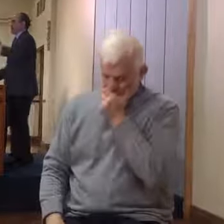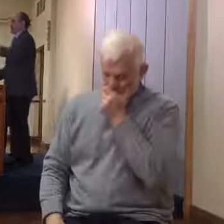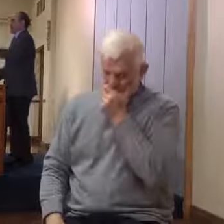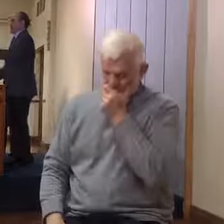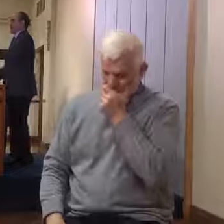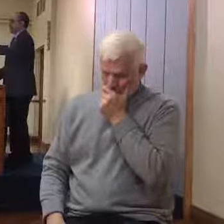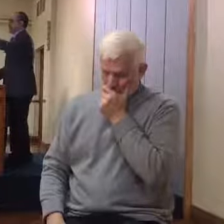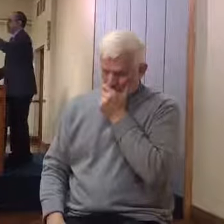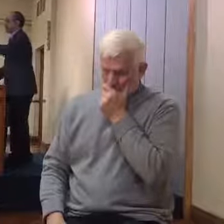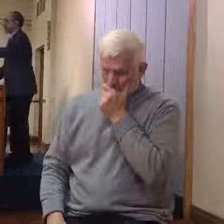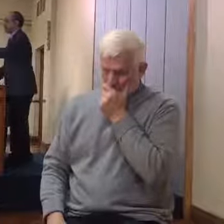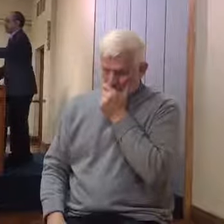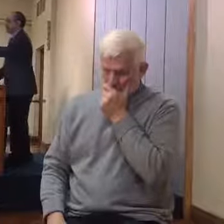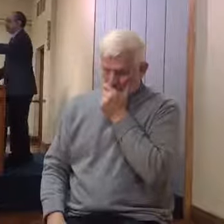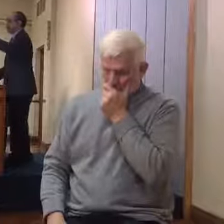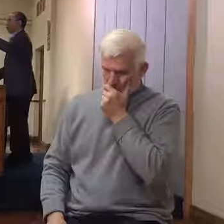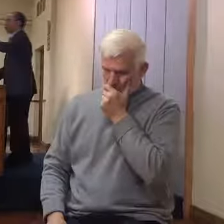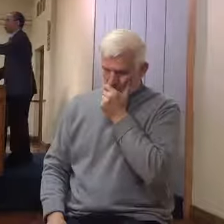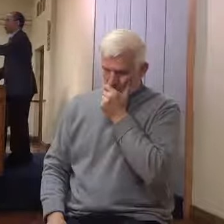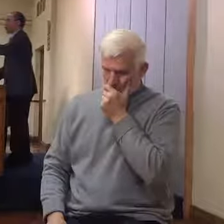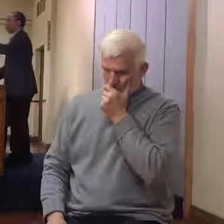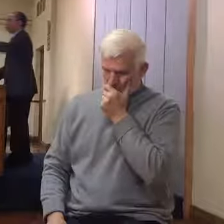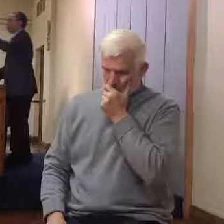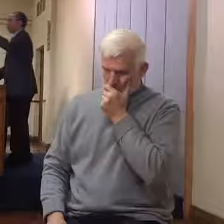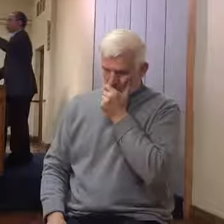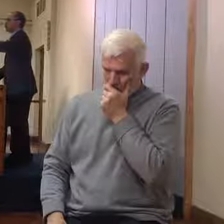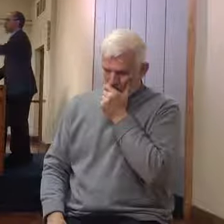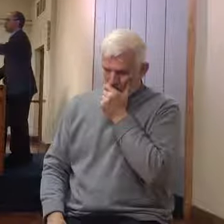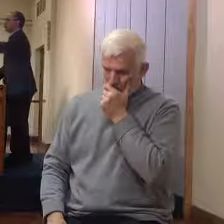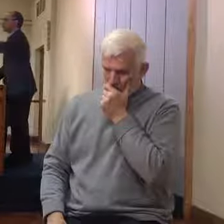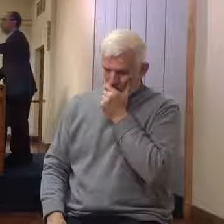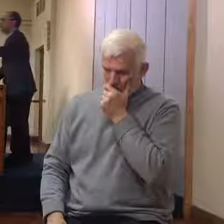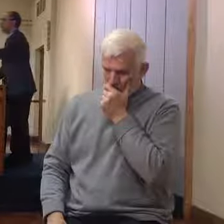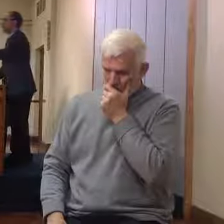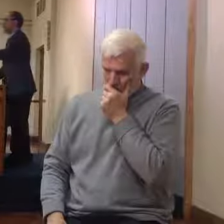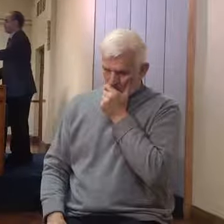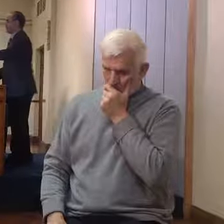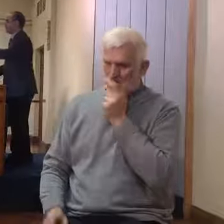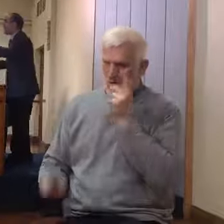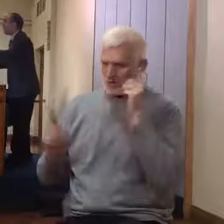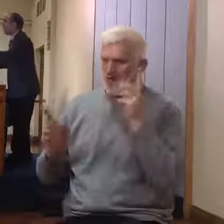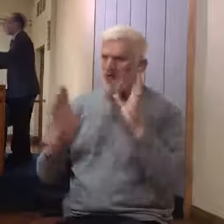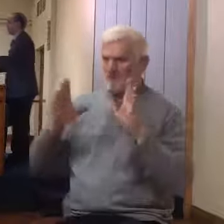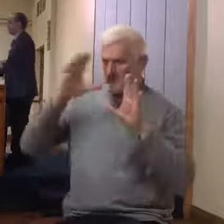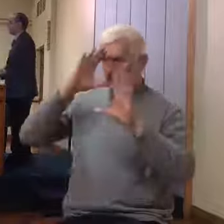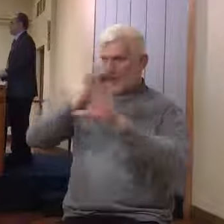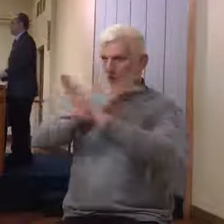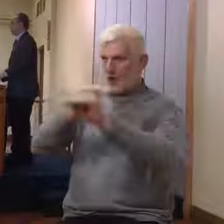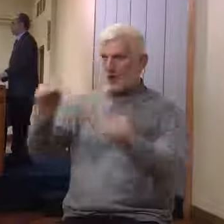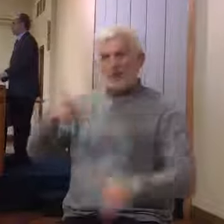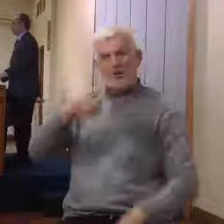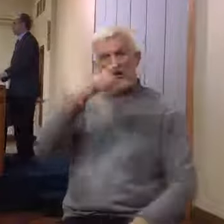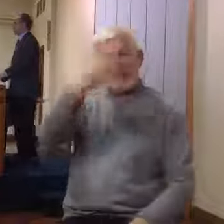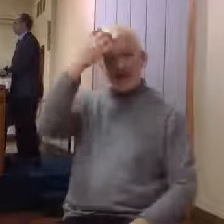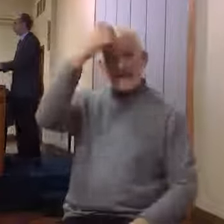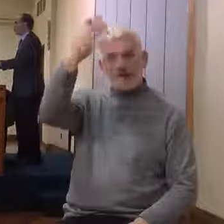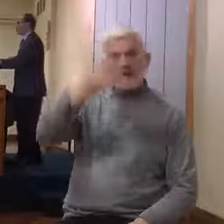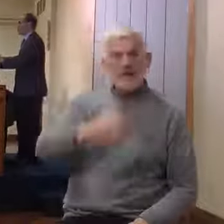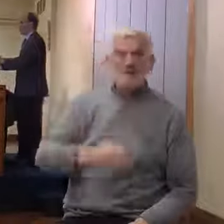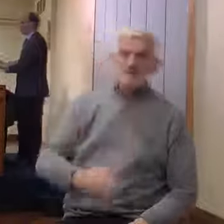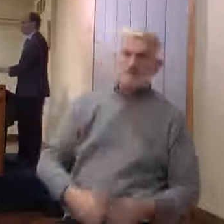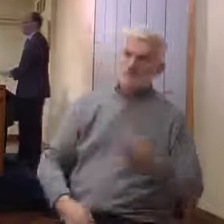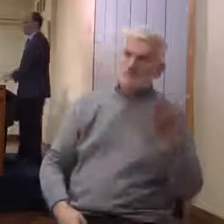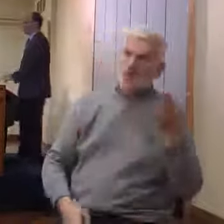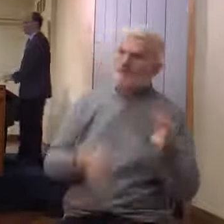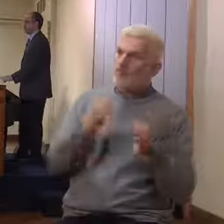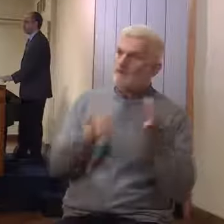as a just, holy, and righteous government in this world. There is no